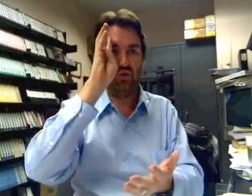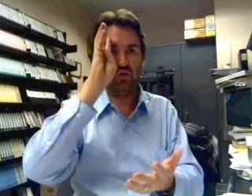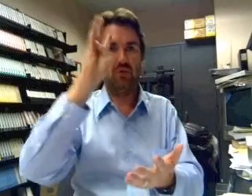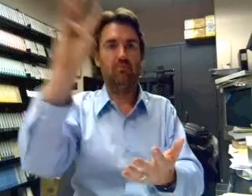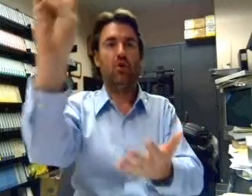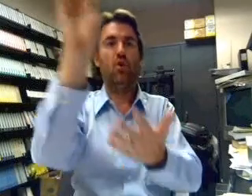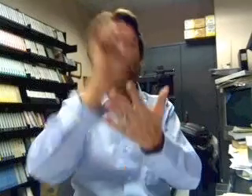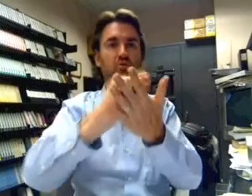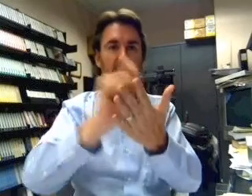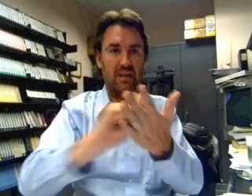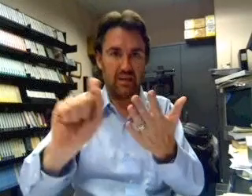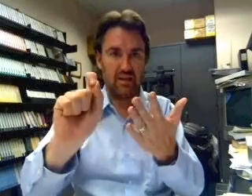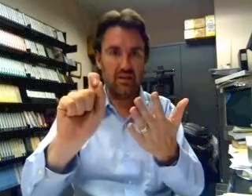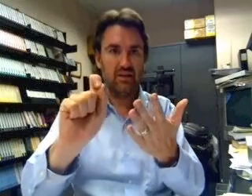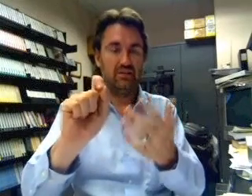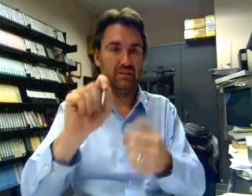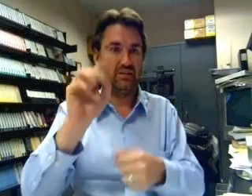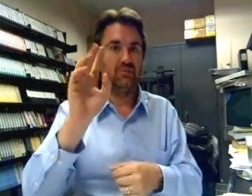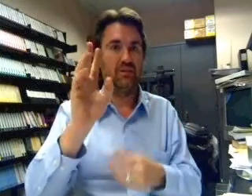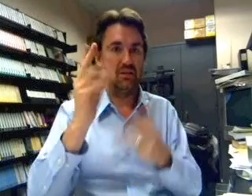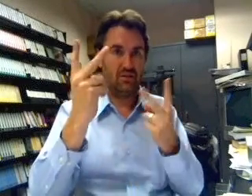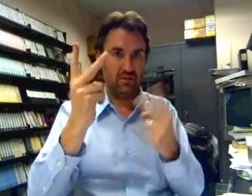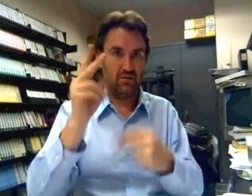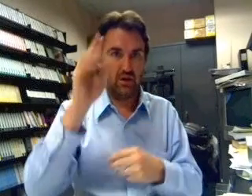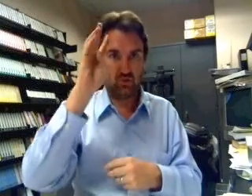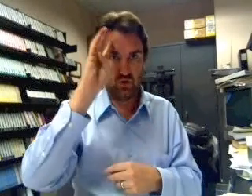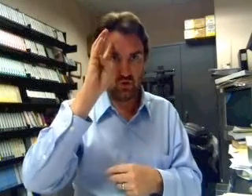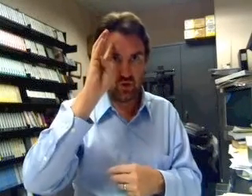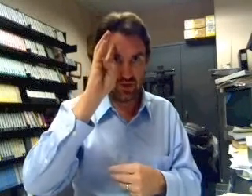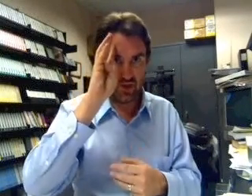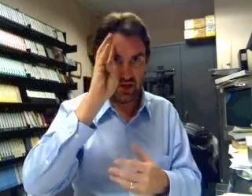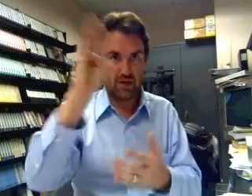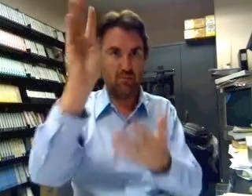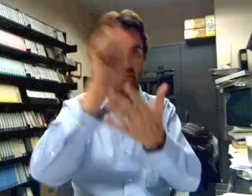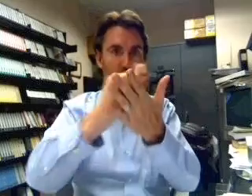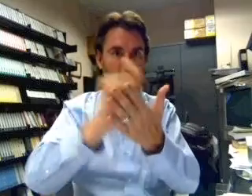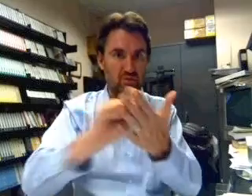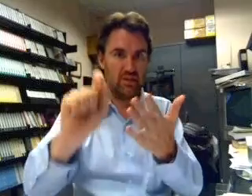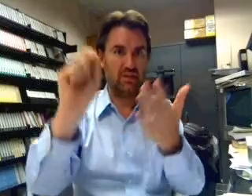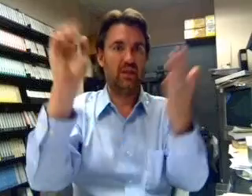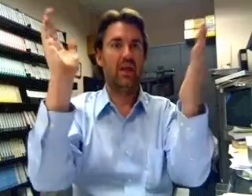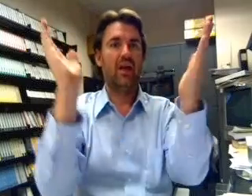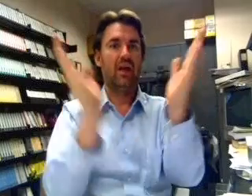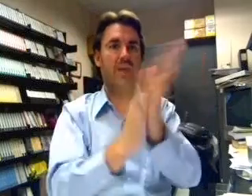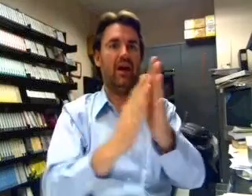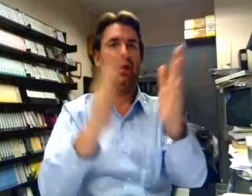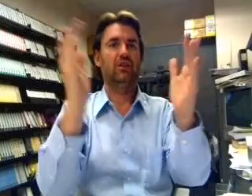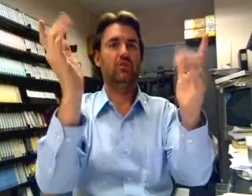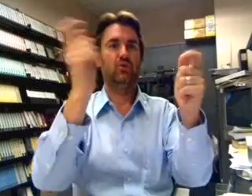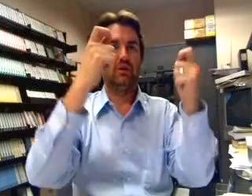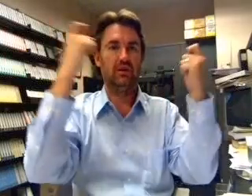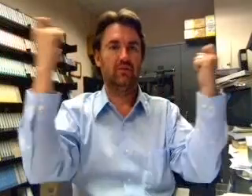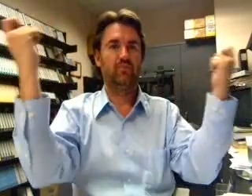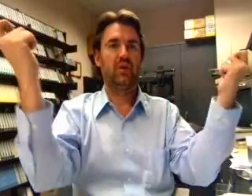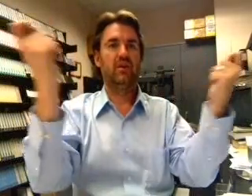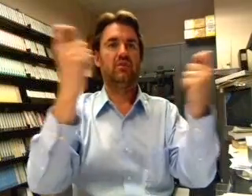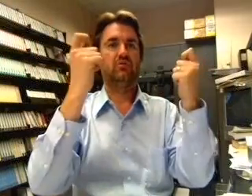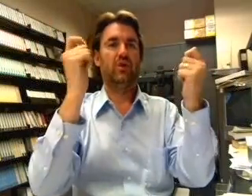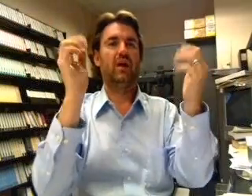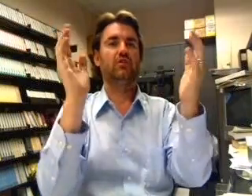So composing, that's going to be a real quick thing, composing hallelujah. So